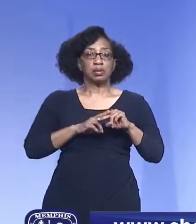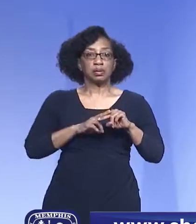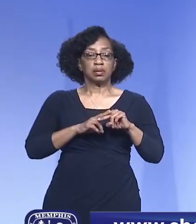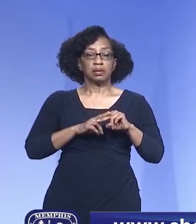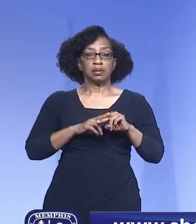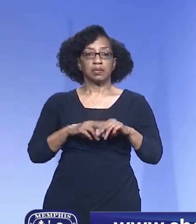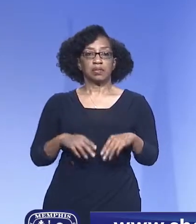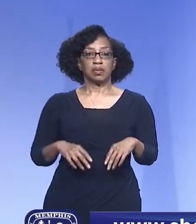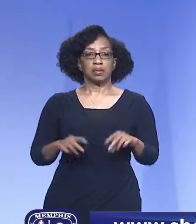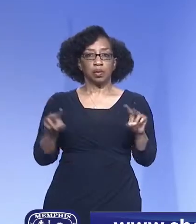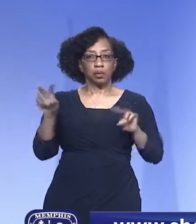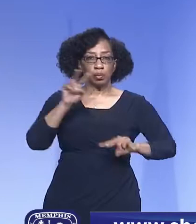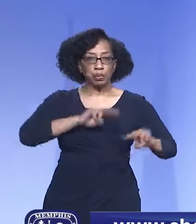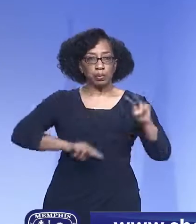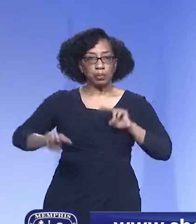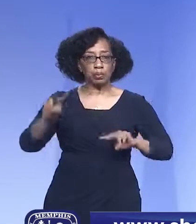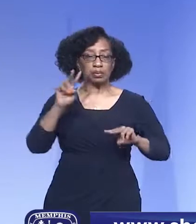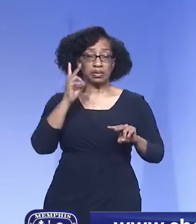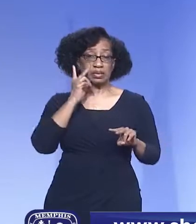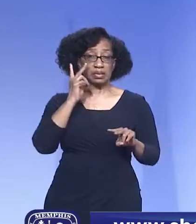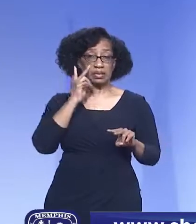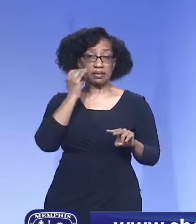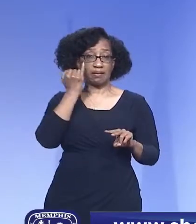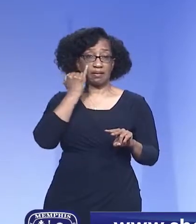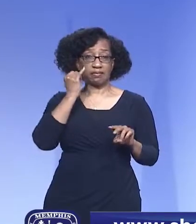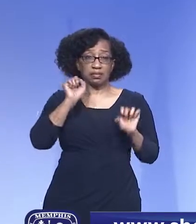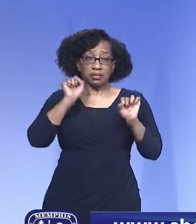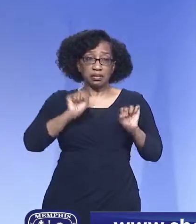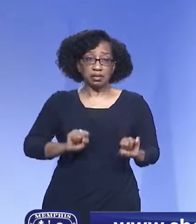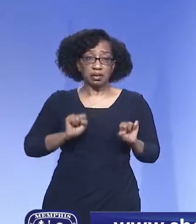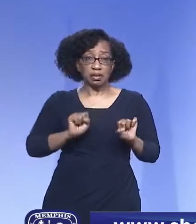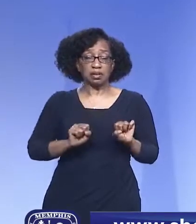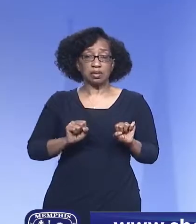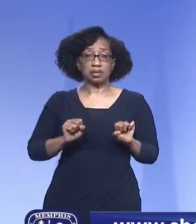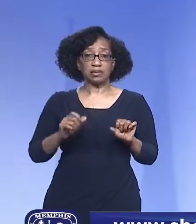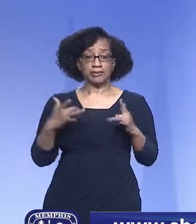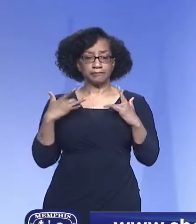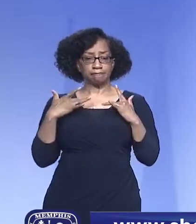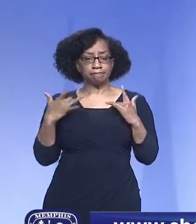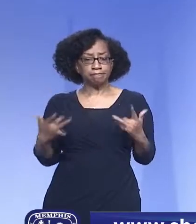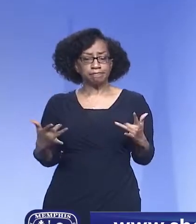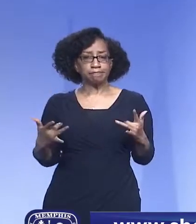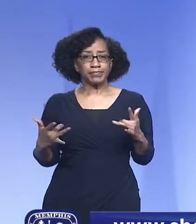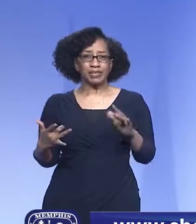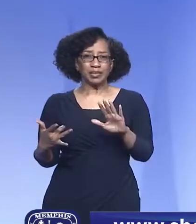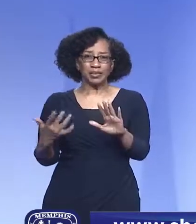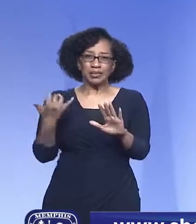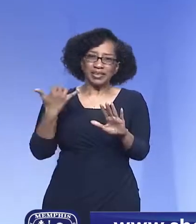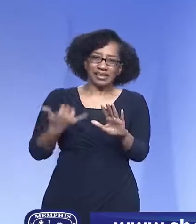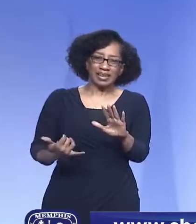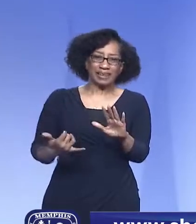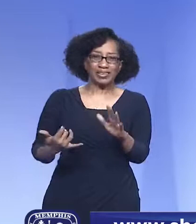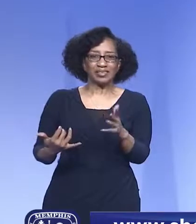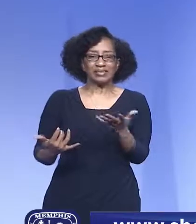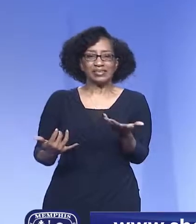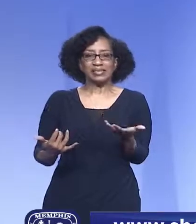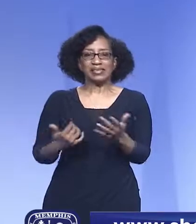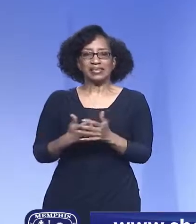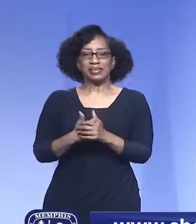we're monitoring that to see if there's a particular trend. I think it's a little too early to say